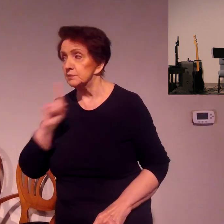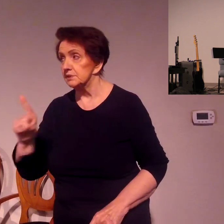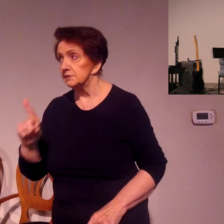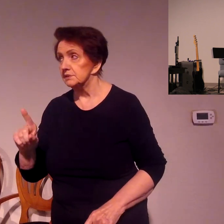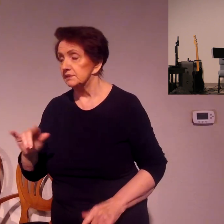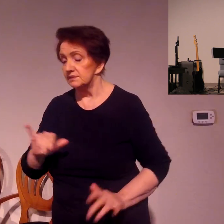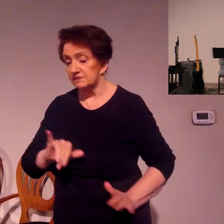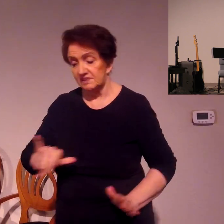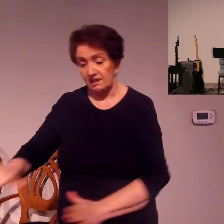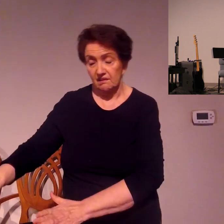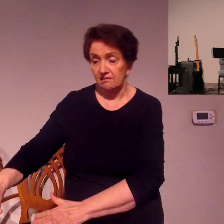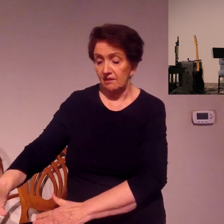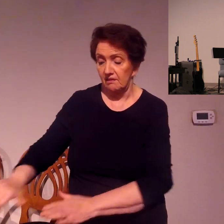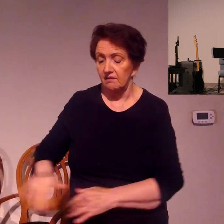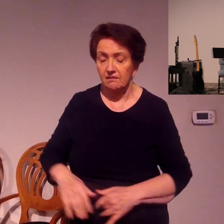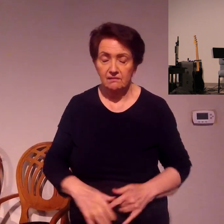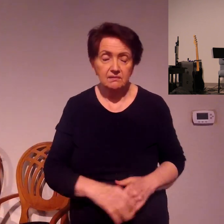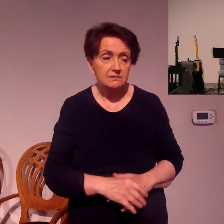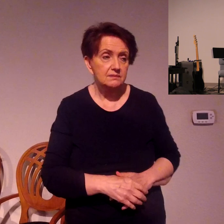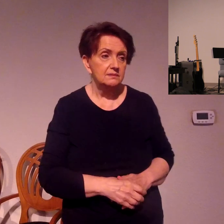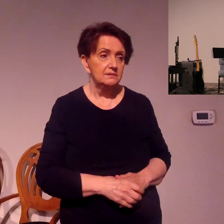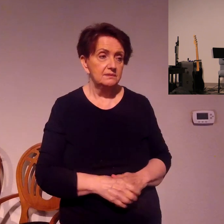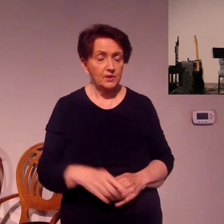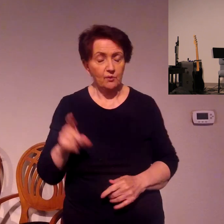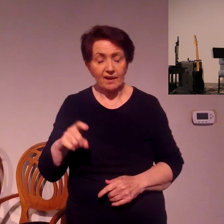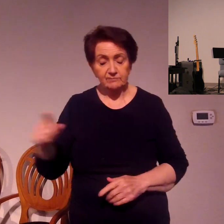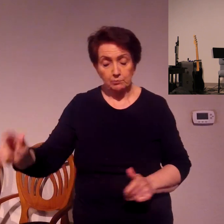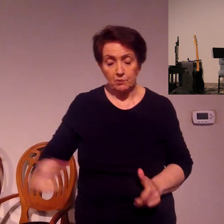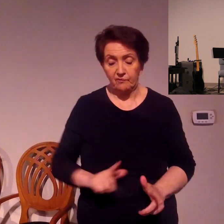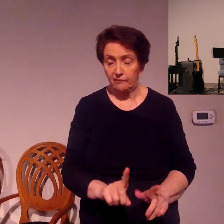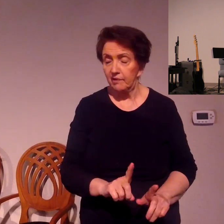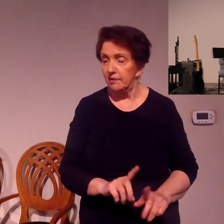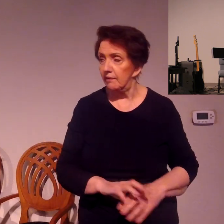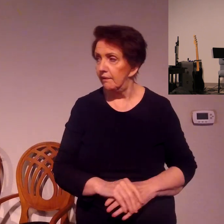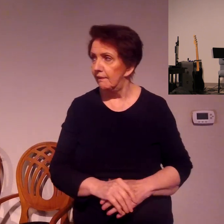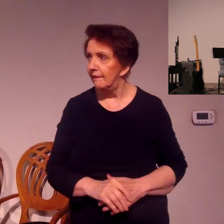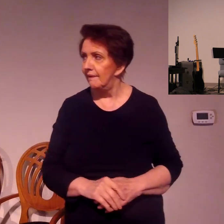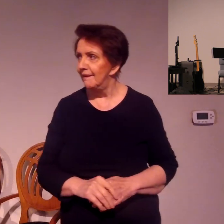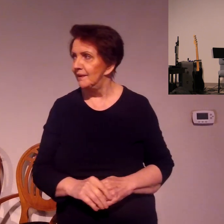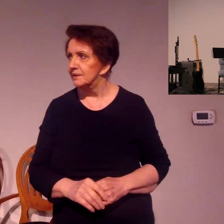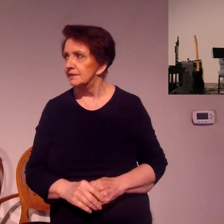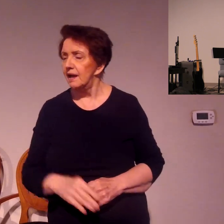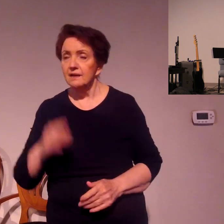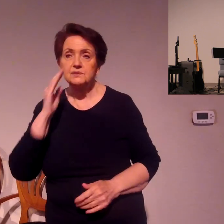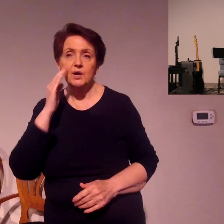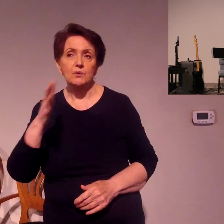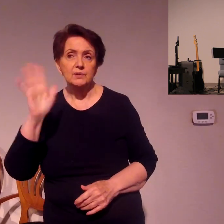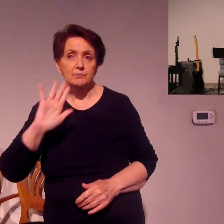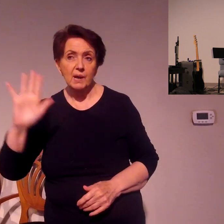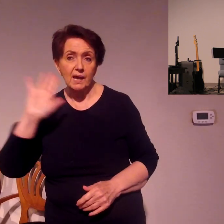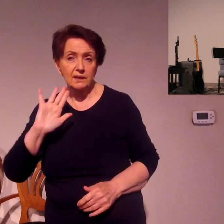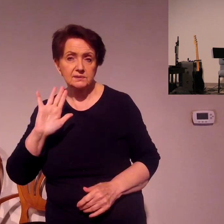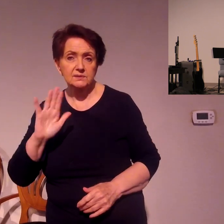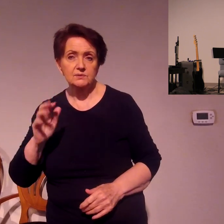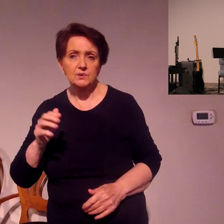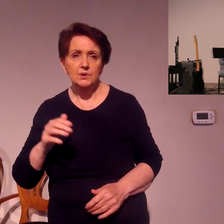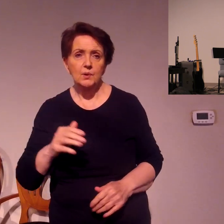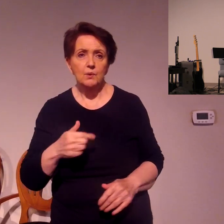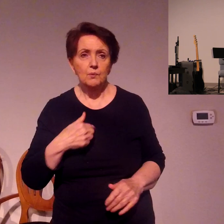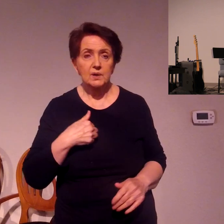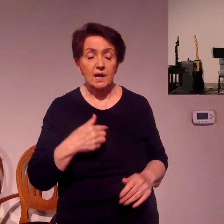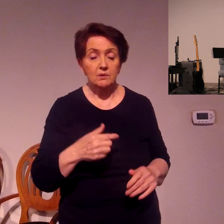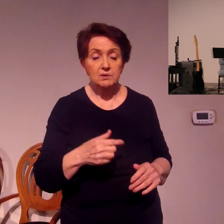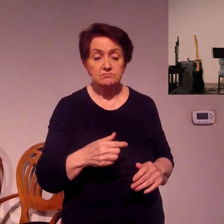You don't have to come in. And that I know in the past when I would do a